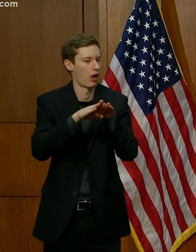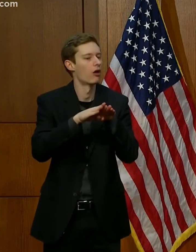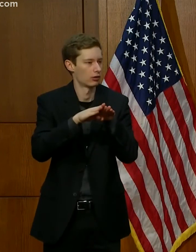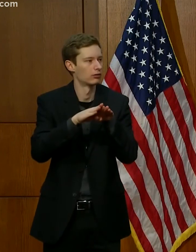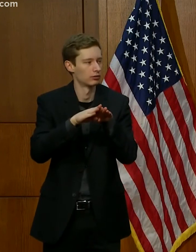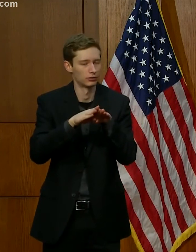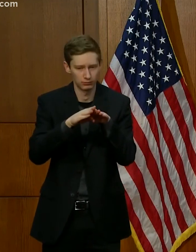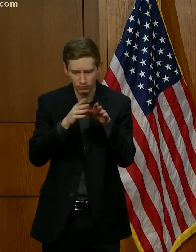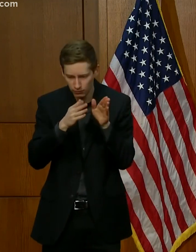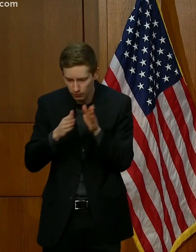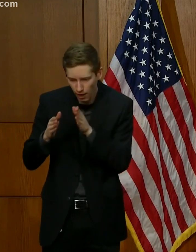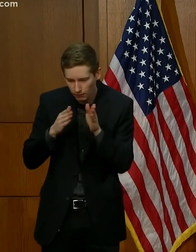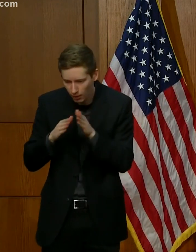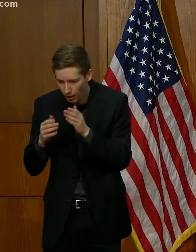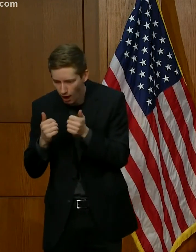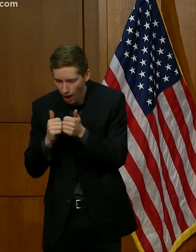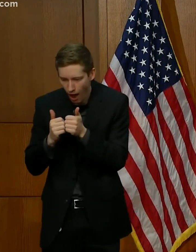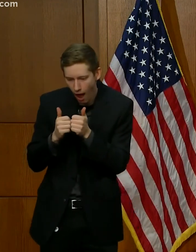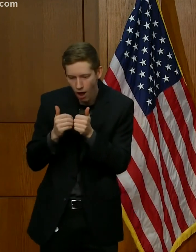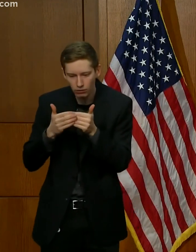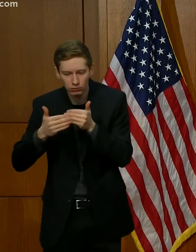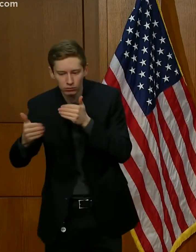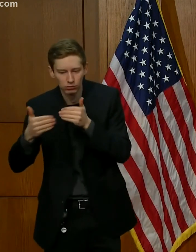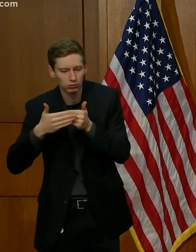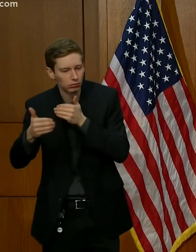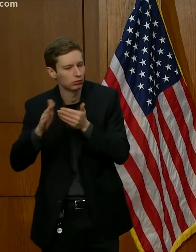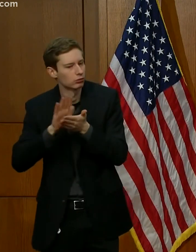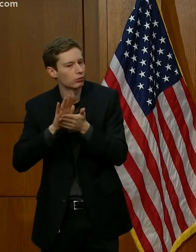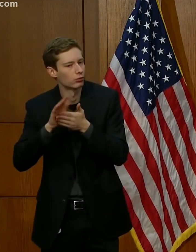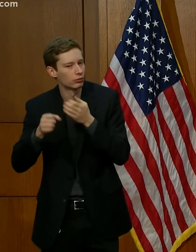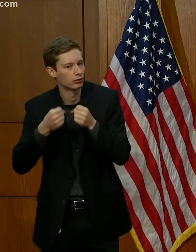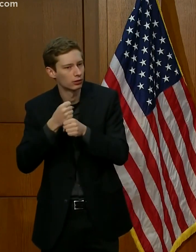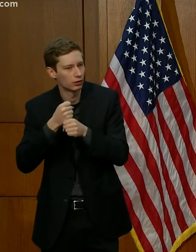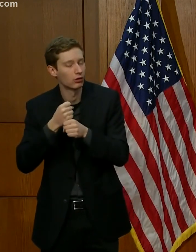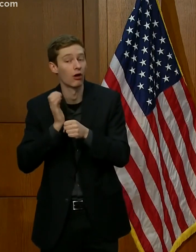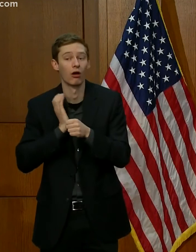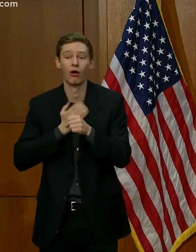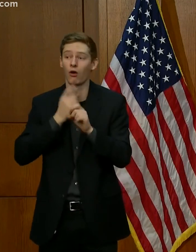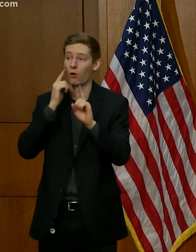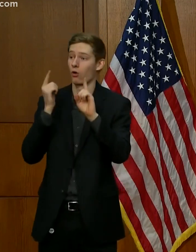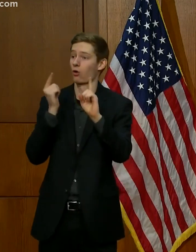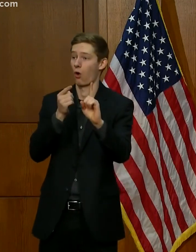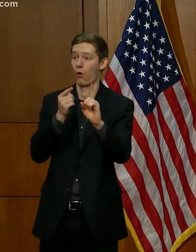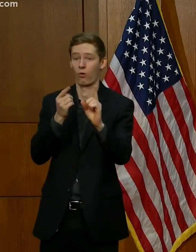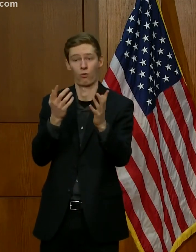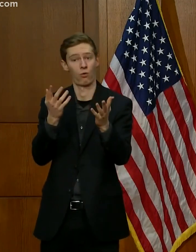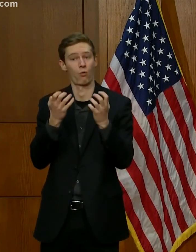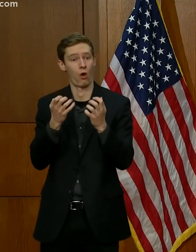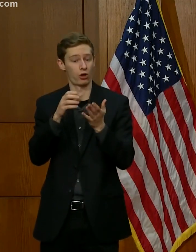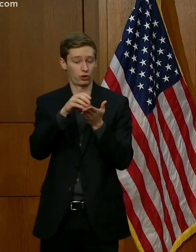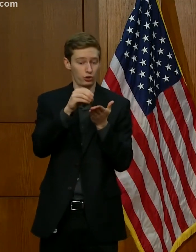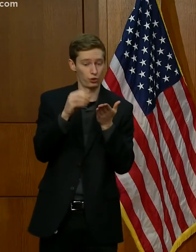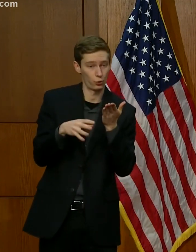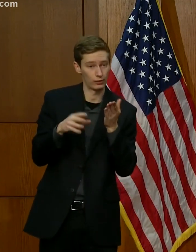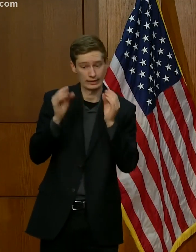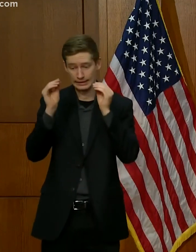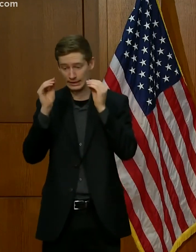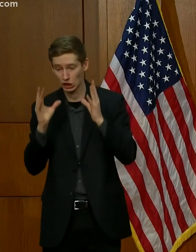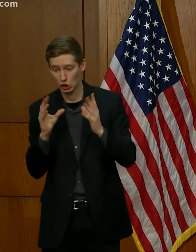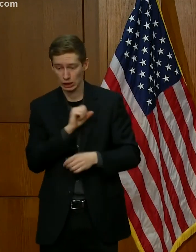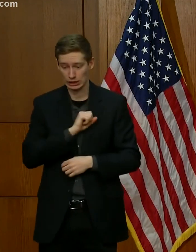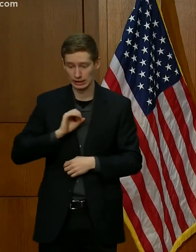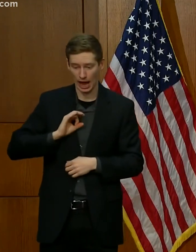current school year, our guidance to them was that we want students and we wanted our teachers and the staff to be safe.